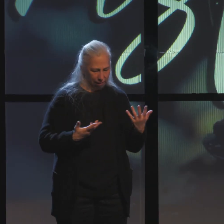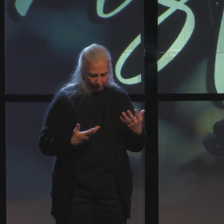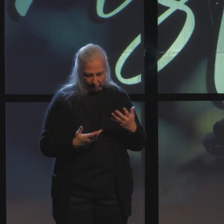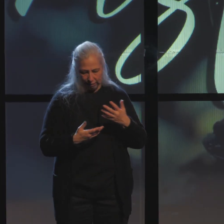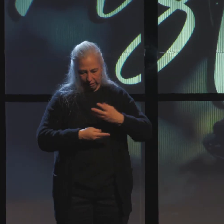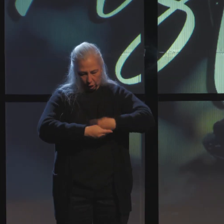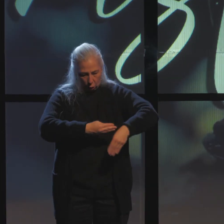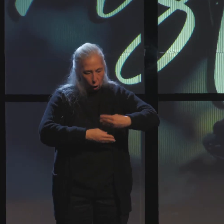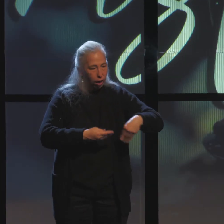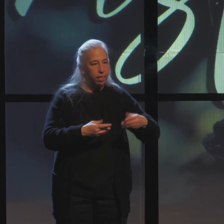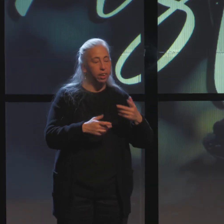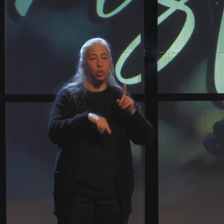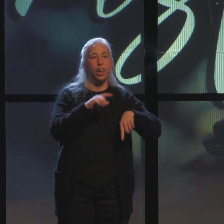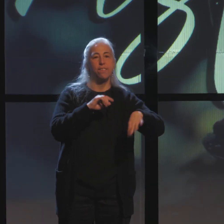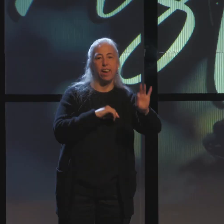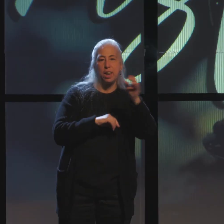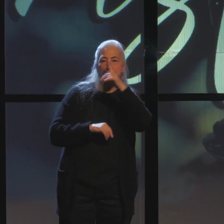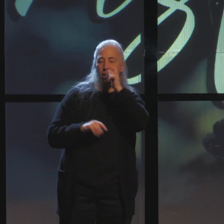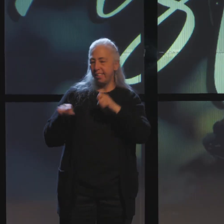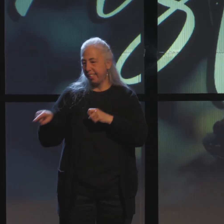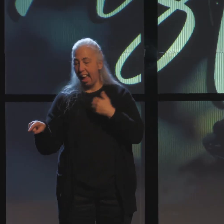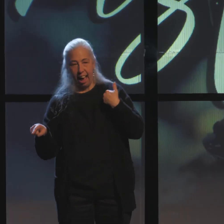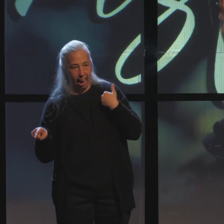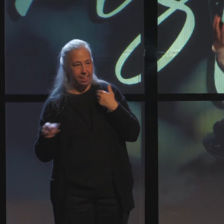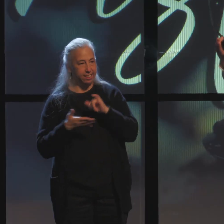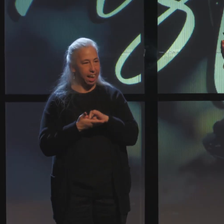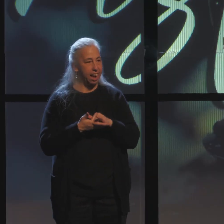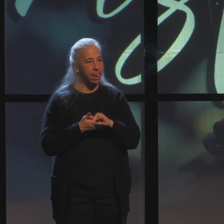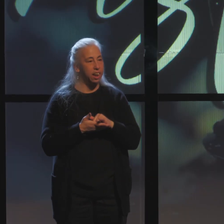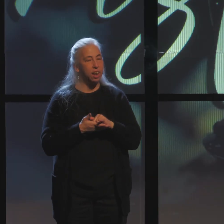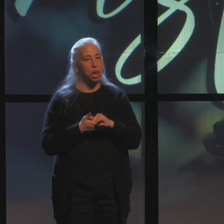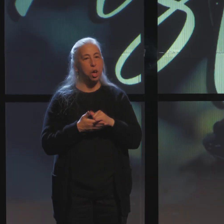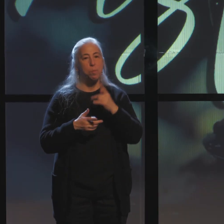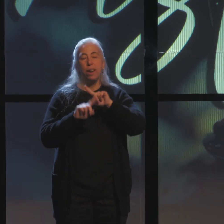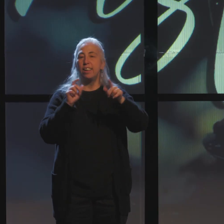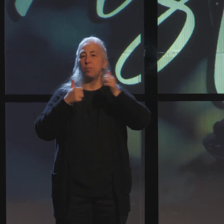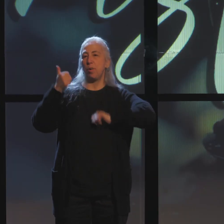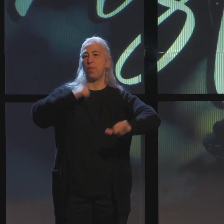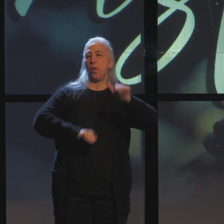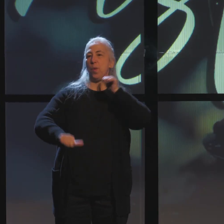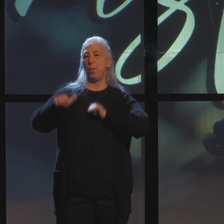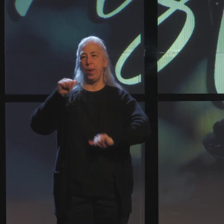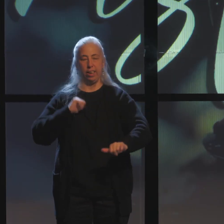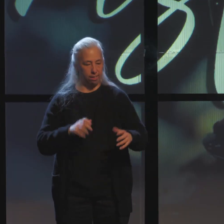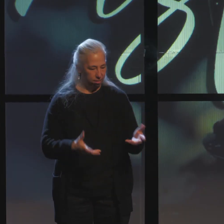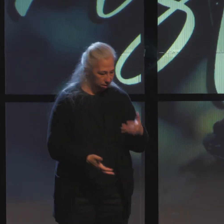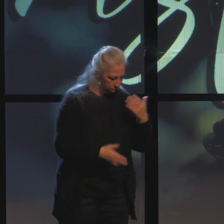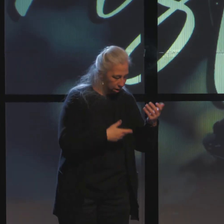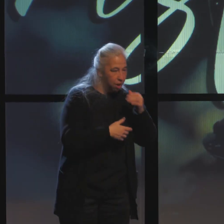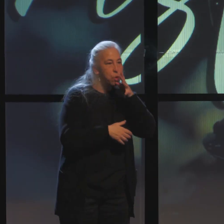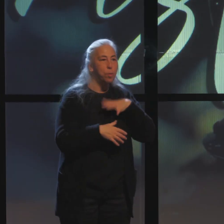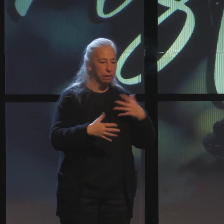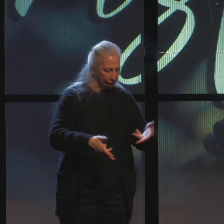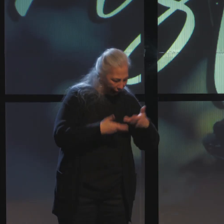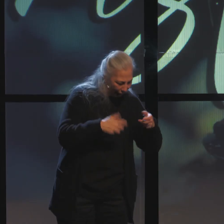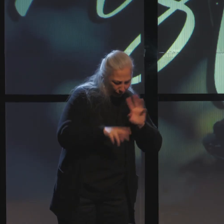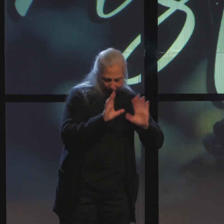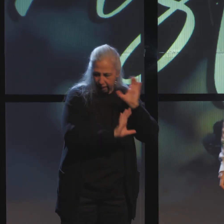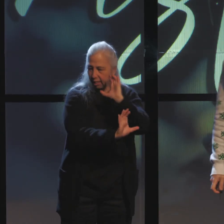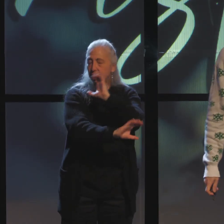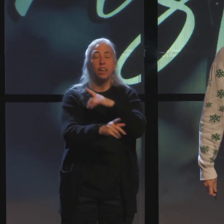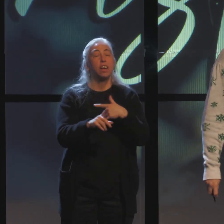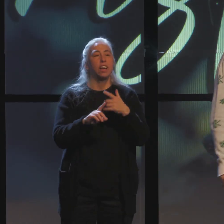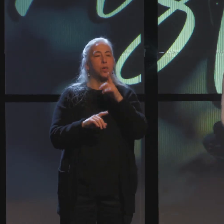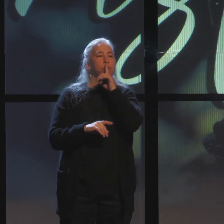cloth because Vince Vaughn's character has a swaddling. He's, doing this huge performance at this church. It's hilarious. You have to go back and watch it. It's a